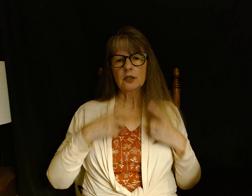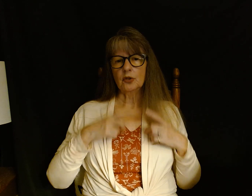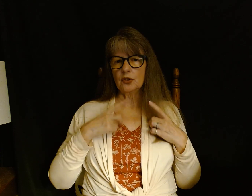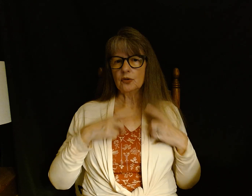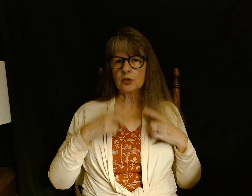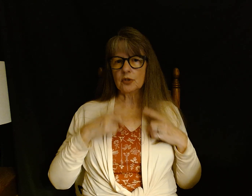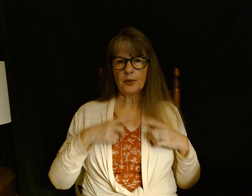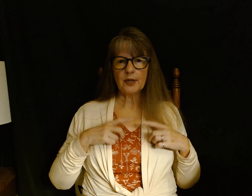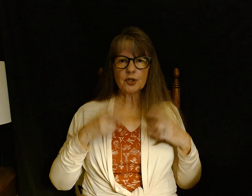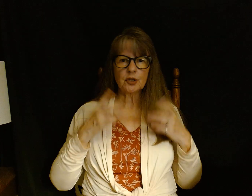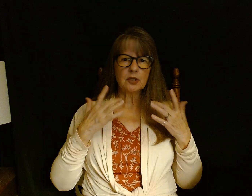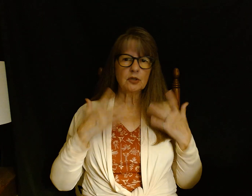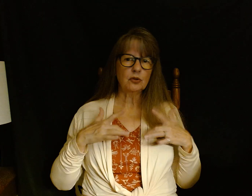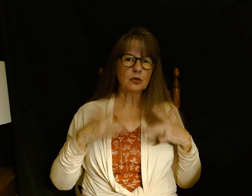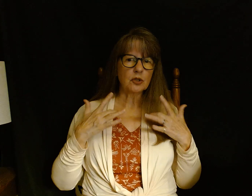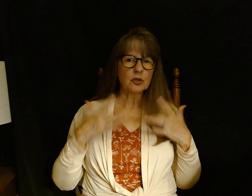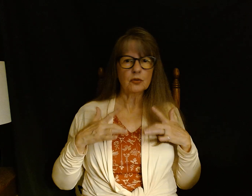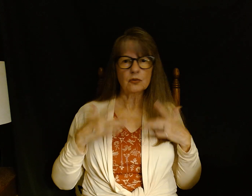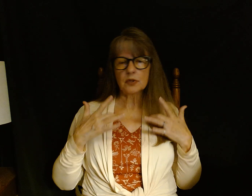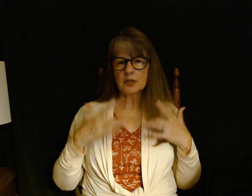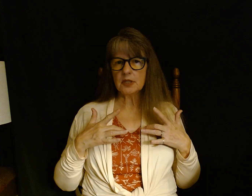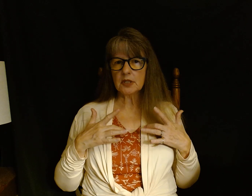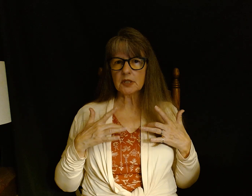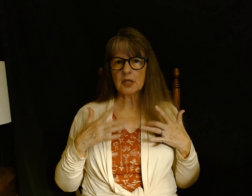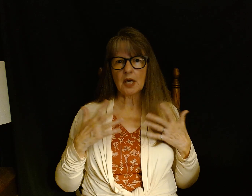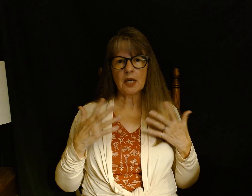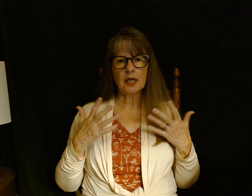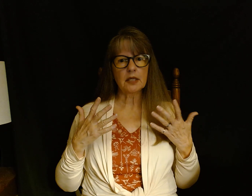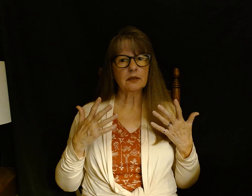use depression. You could use this sign.